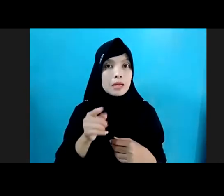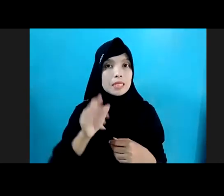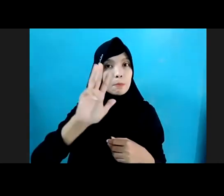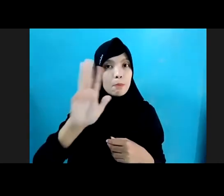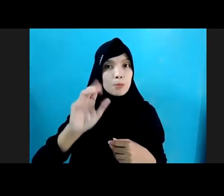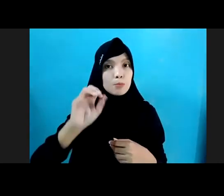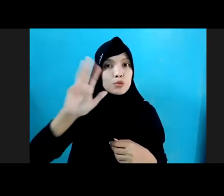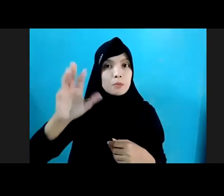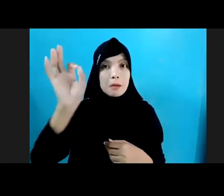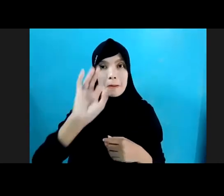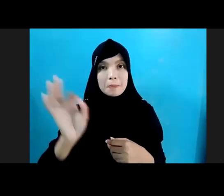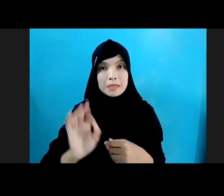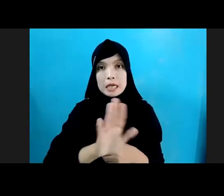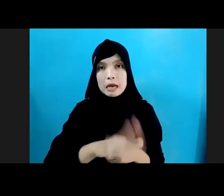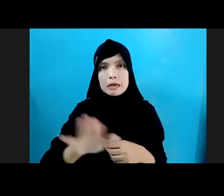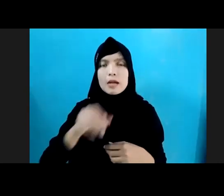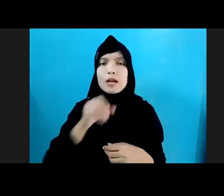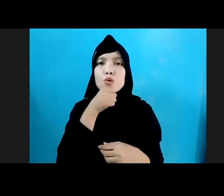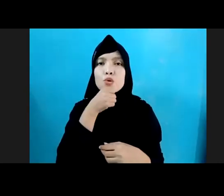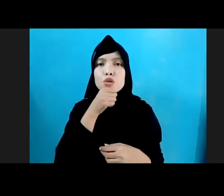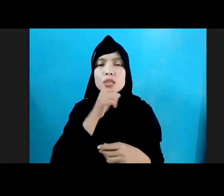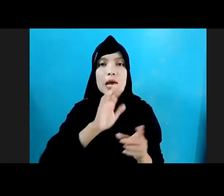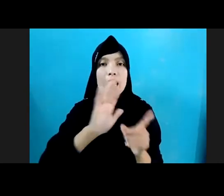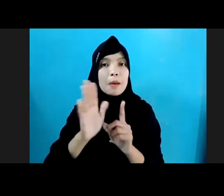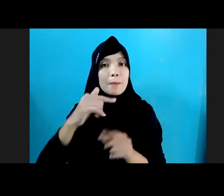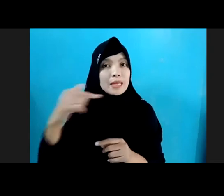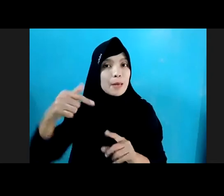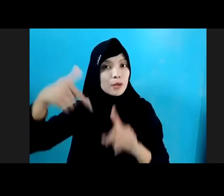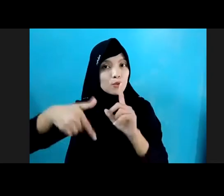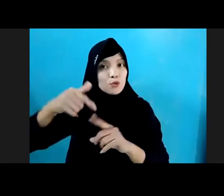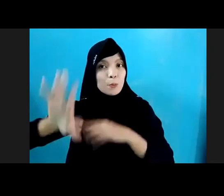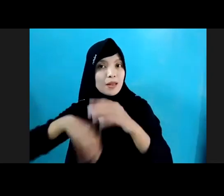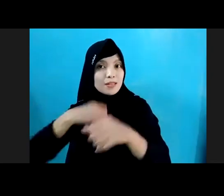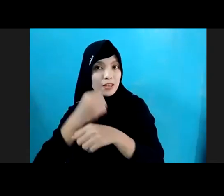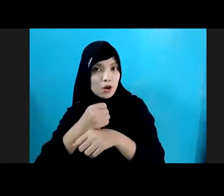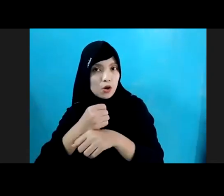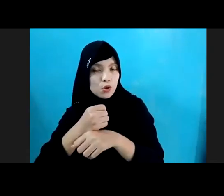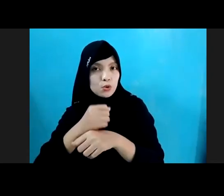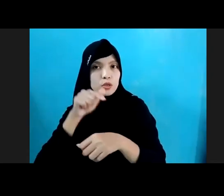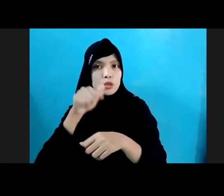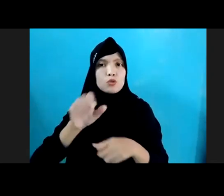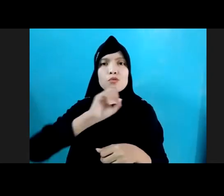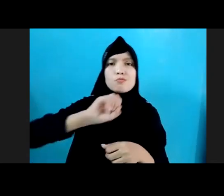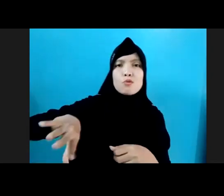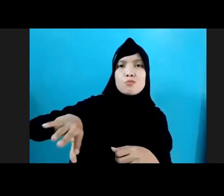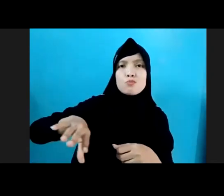17 Spend An Average Of 18 Hours A Week Online That Was A Figure From 2018